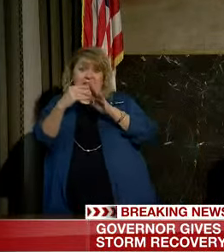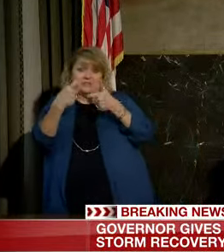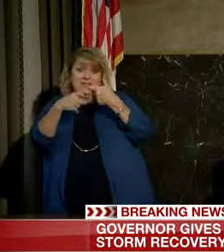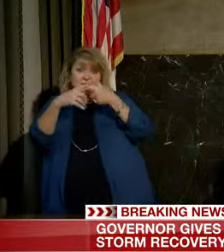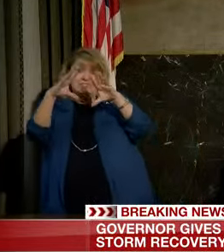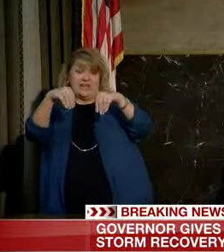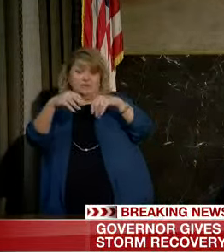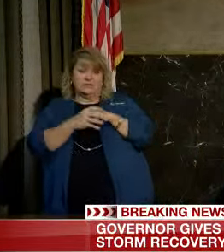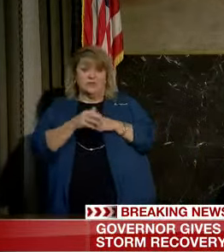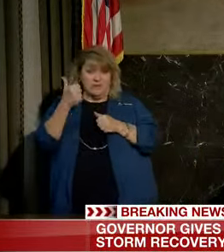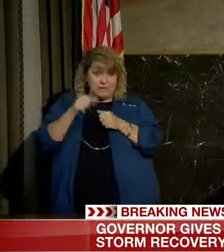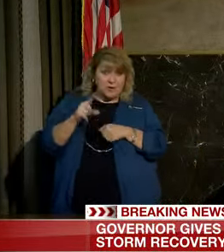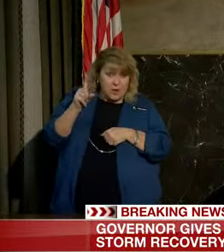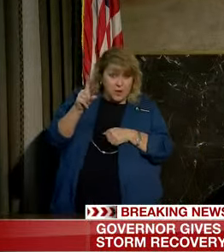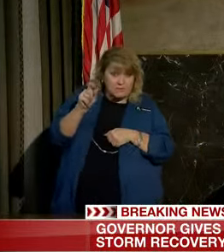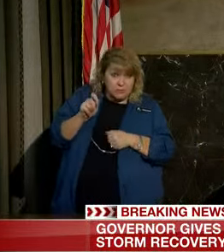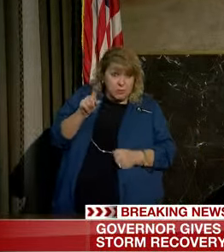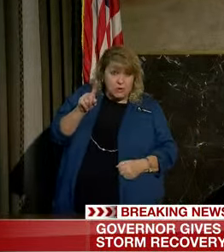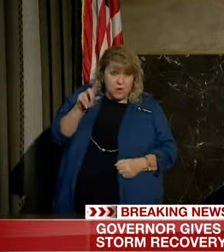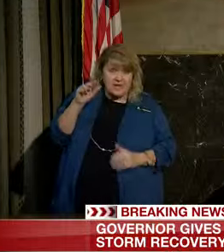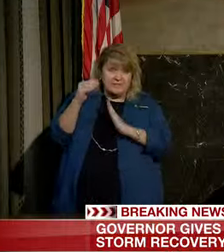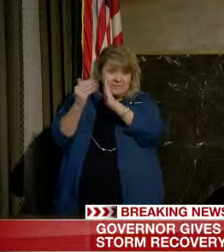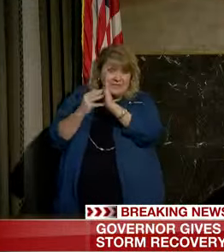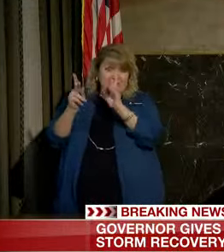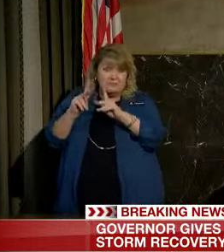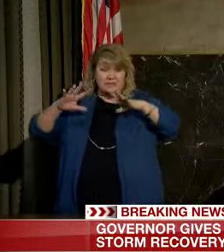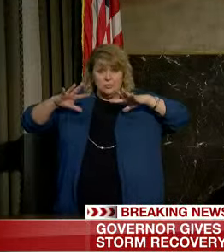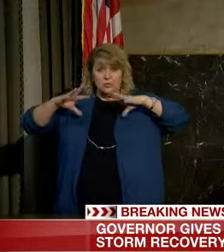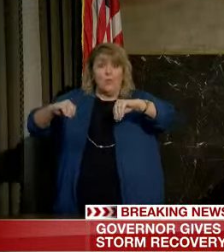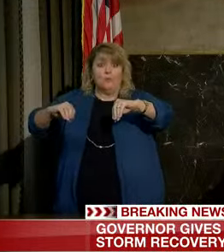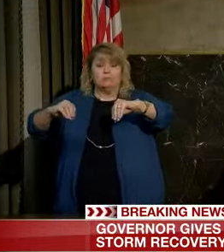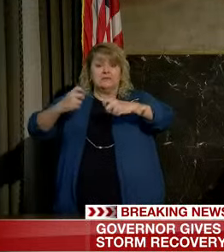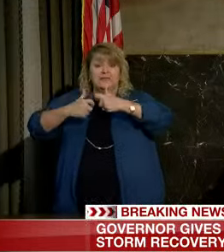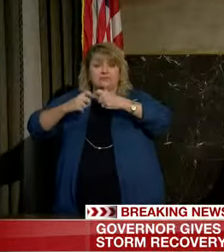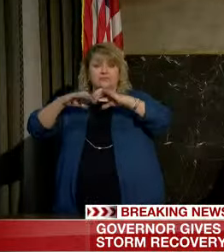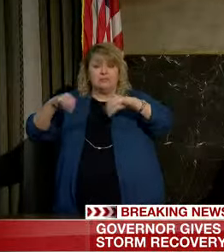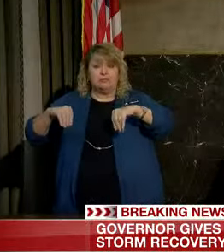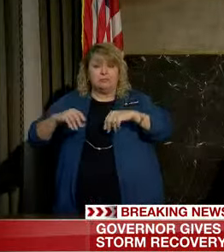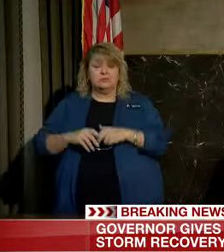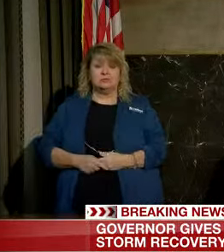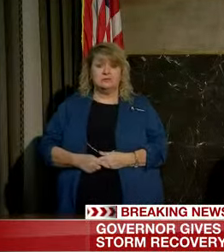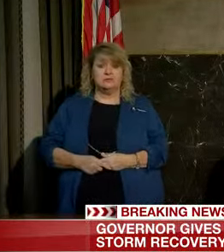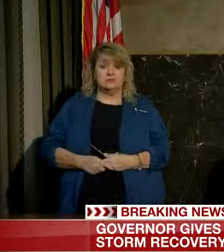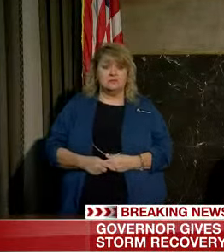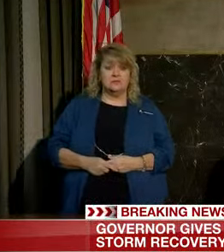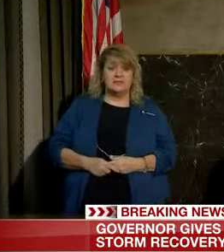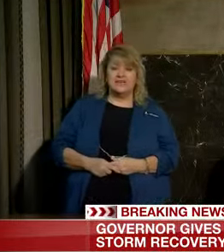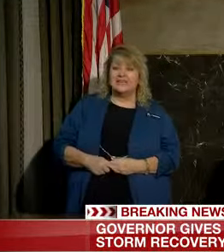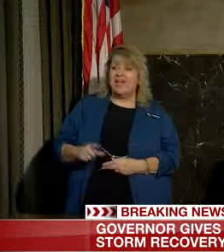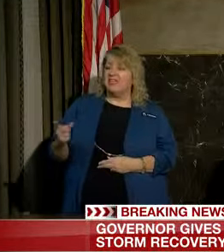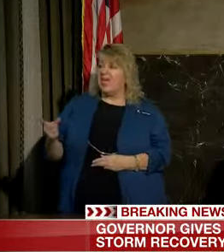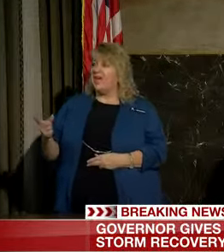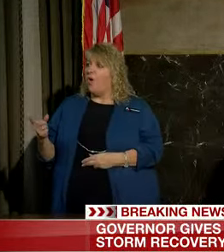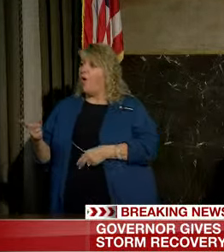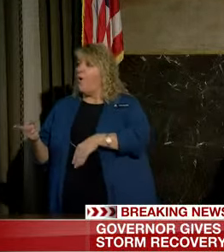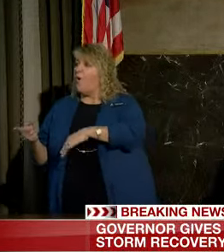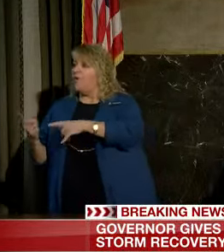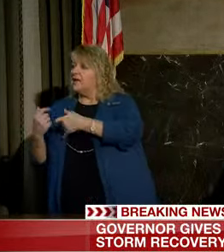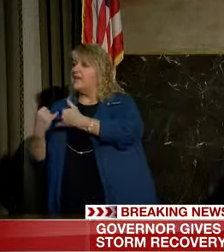that we were at 1.1 million at the peak. It's not any better if you're one of those 8,000. We